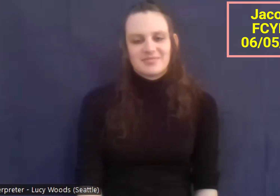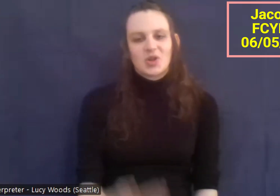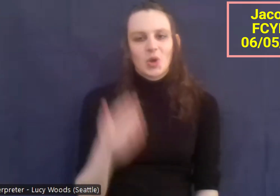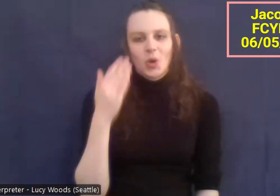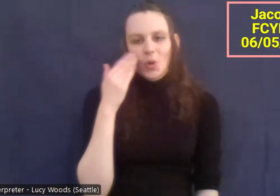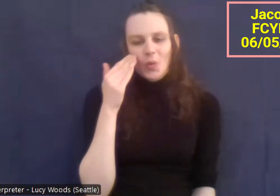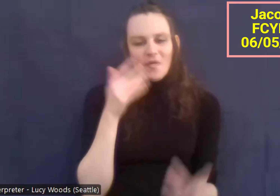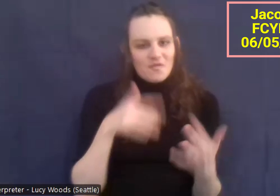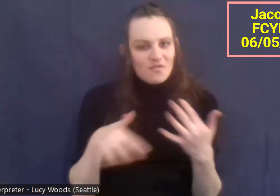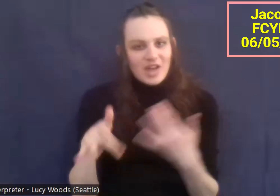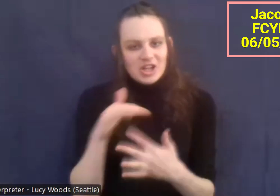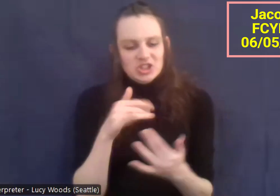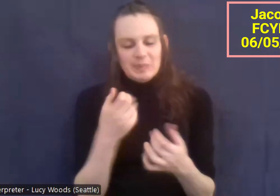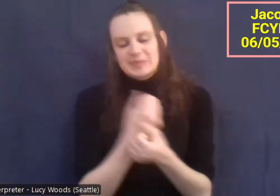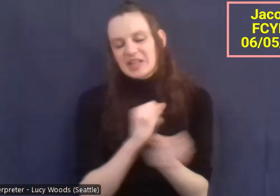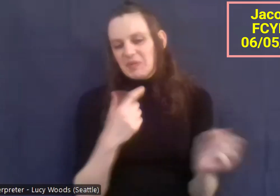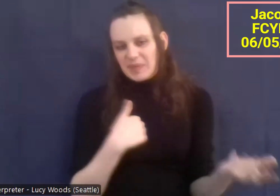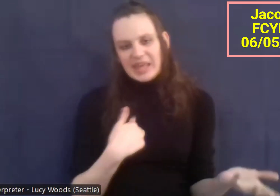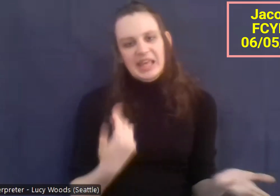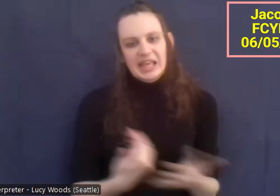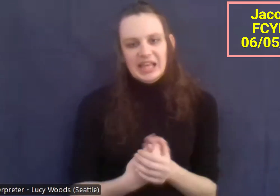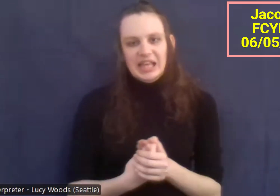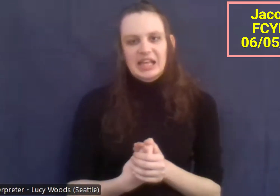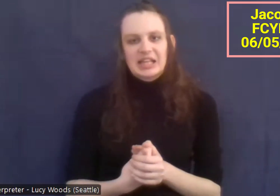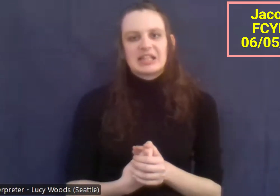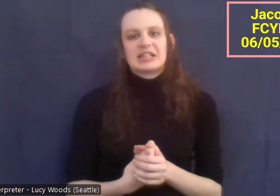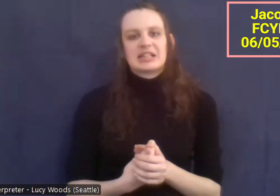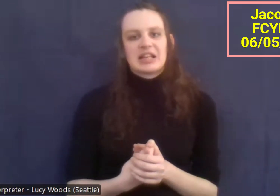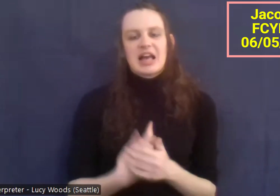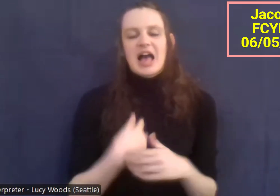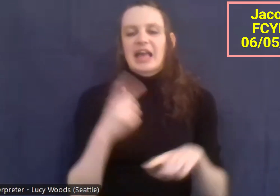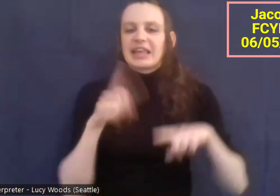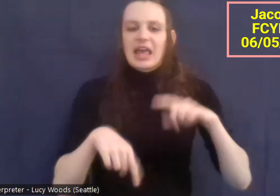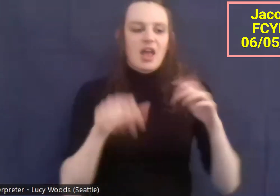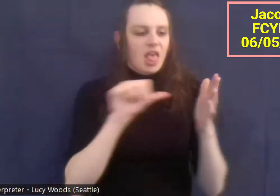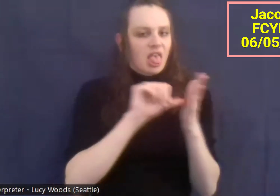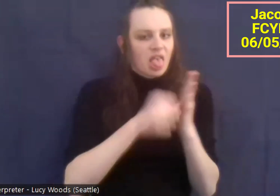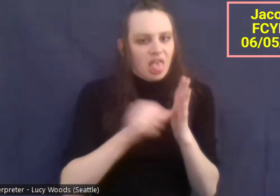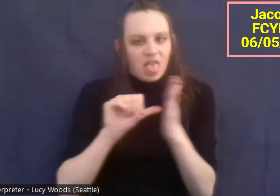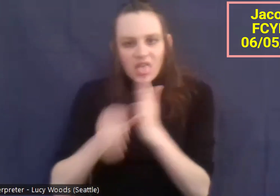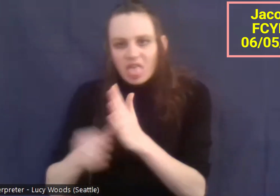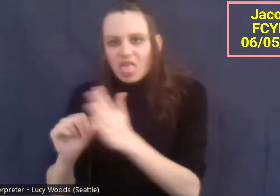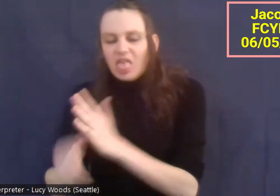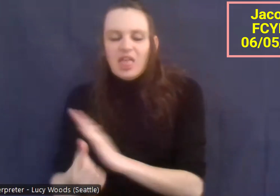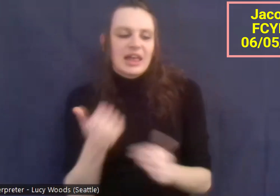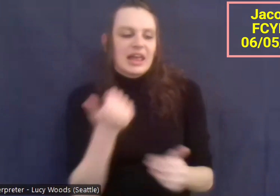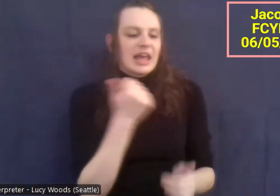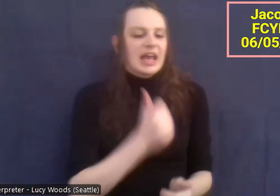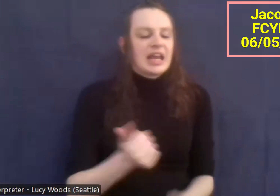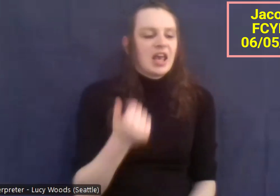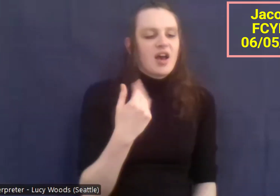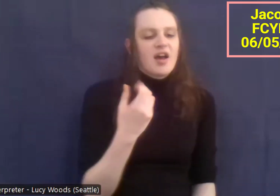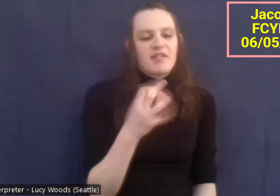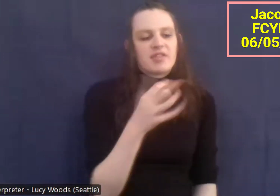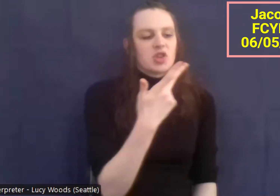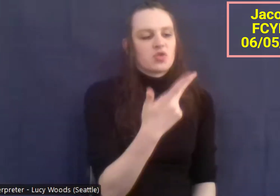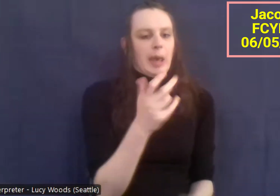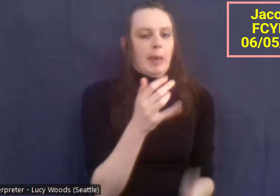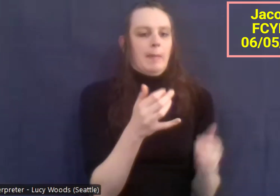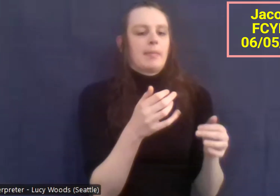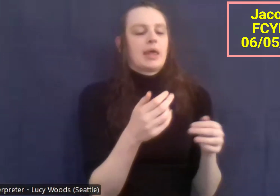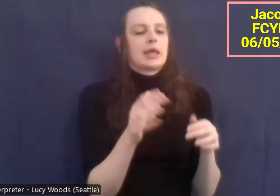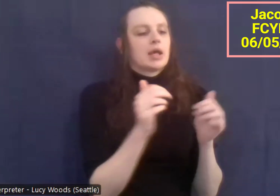The fellowship saved me. Like, I can't put emphasis on any one of the three legacies of recovery: